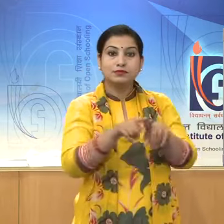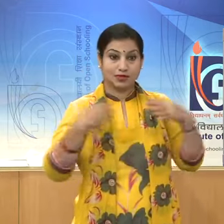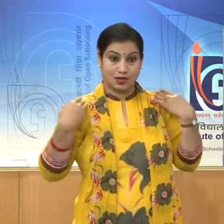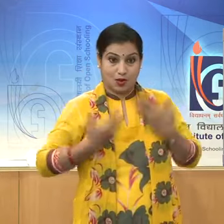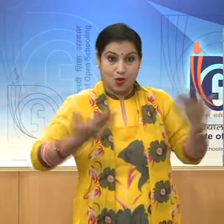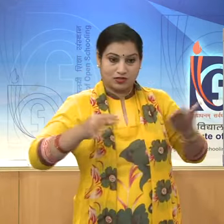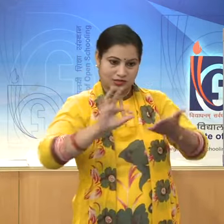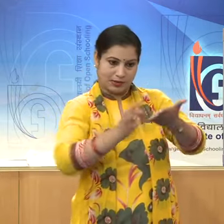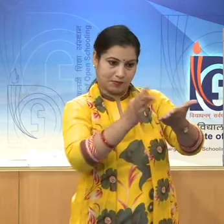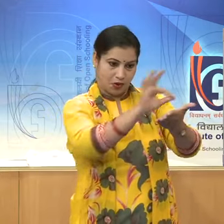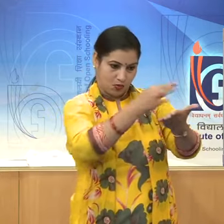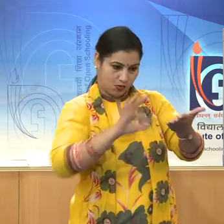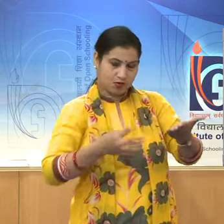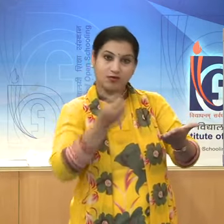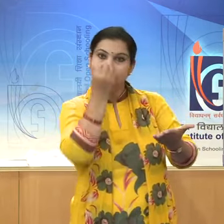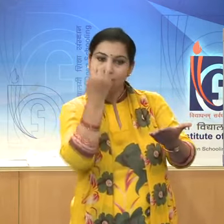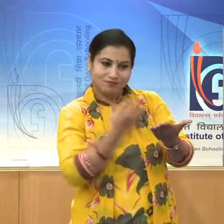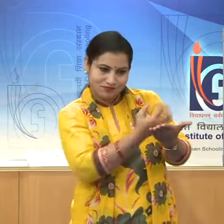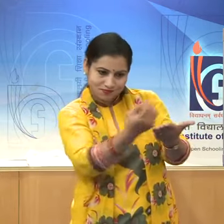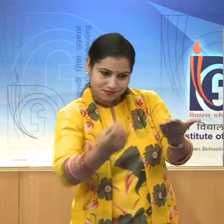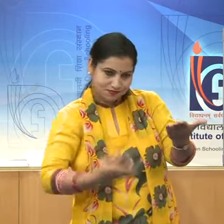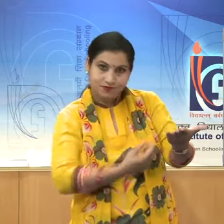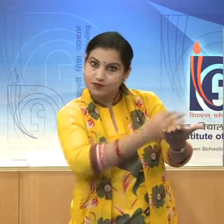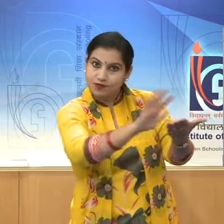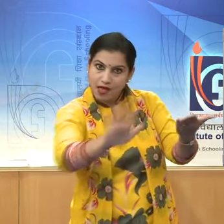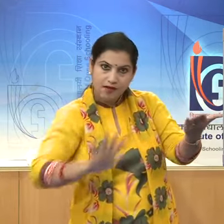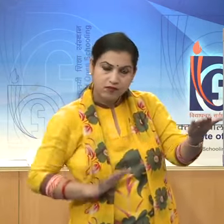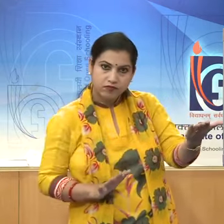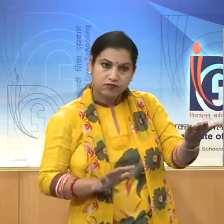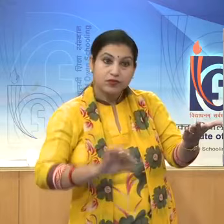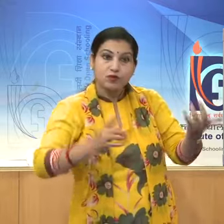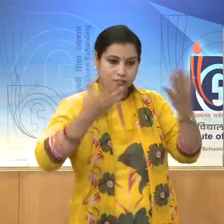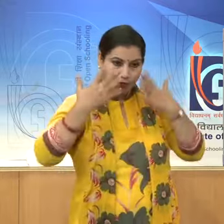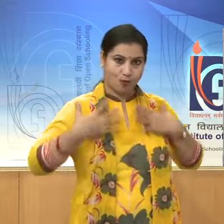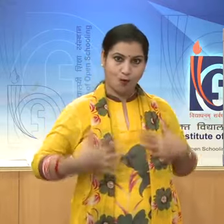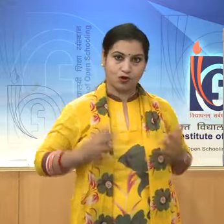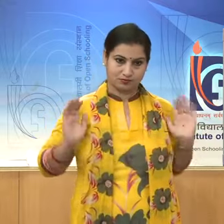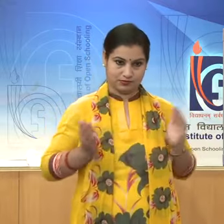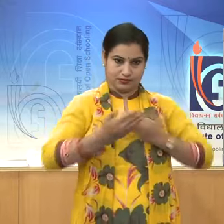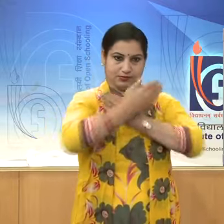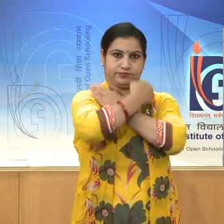embroidered with flowers to cover her body.